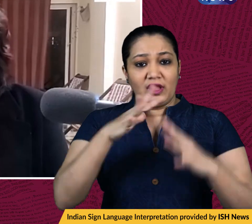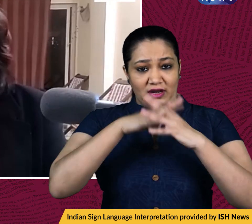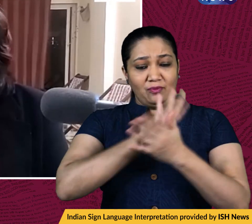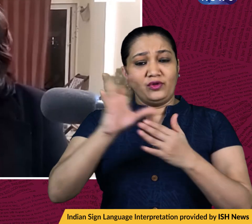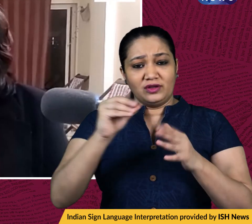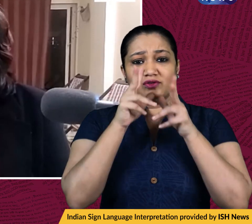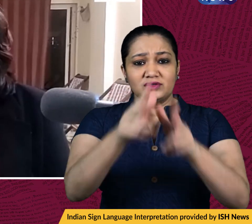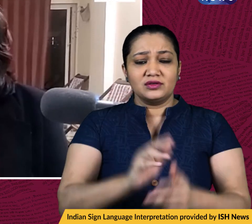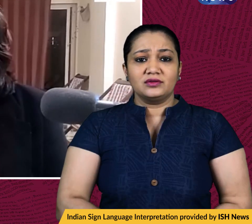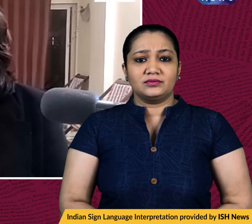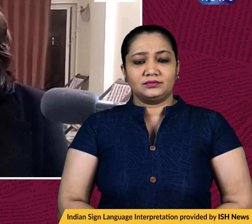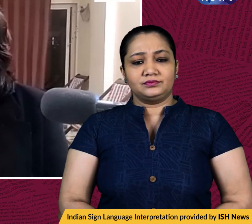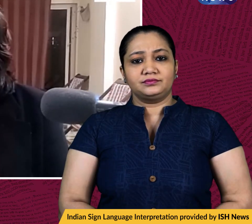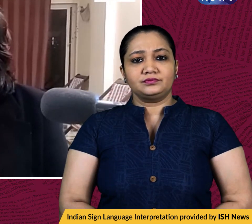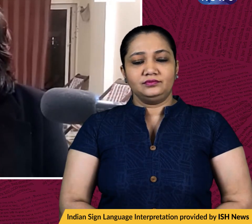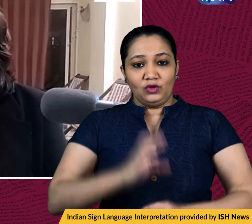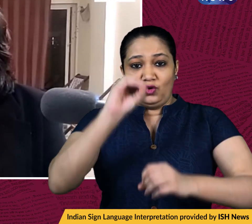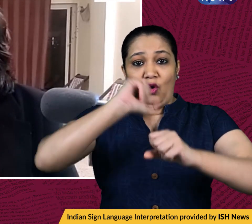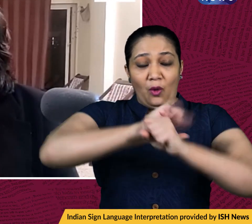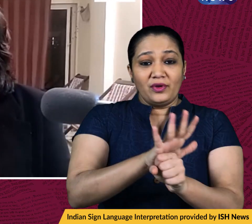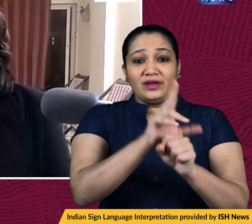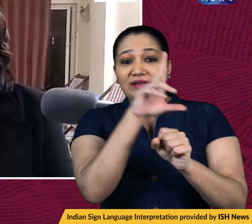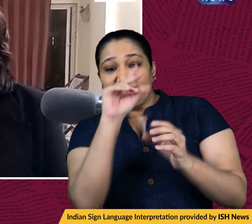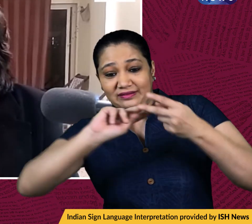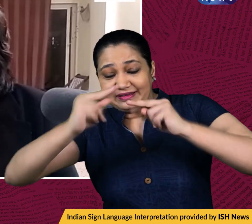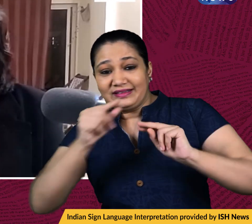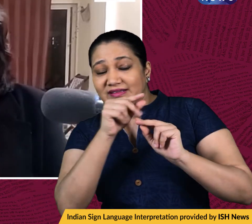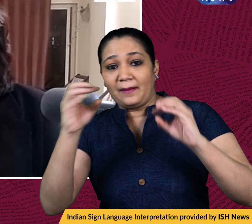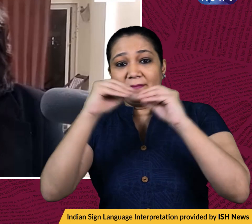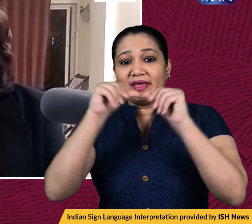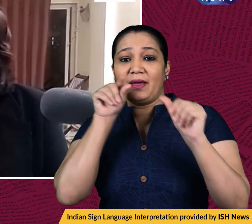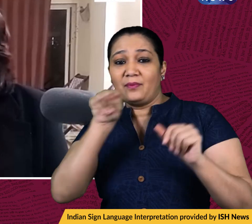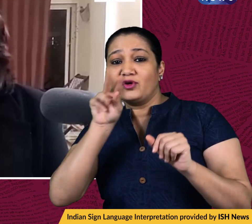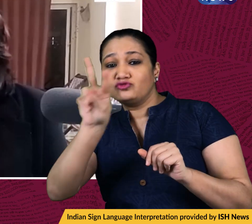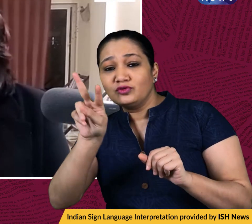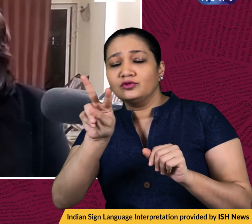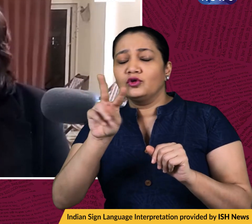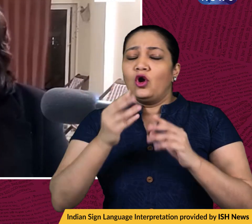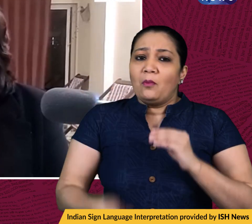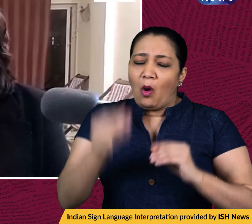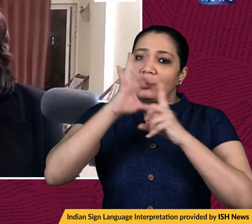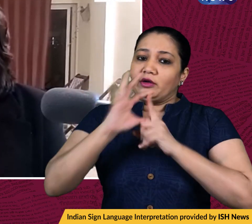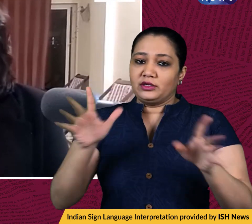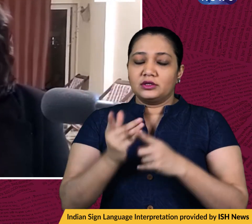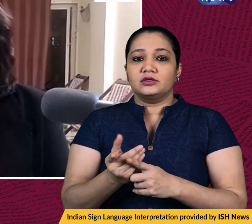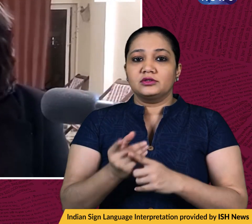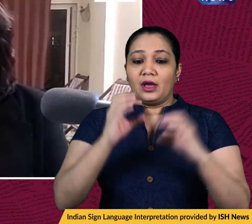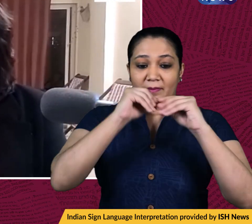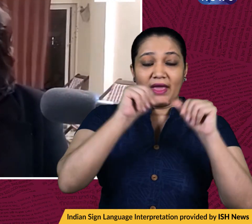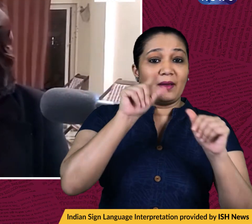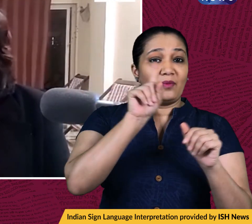this stand. While talking about the new Omicron subvariant, she said that BA.2 is more potent